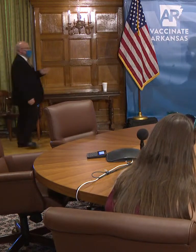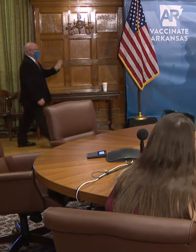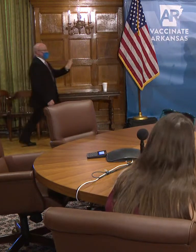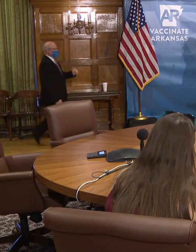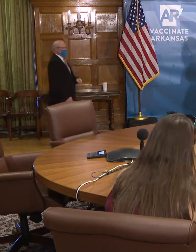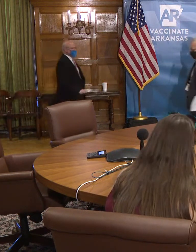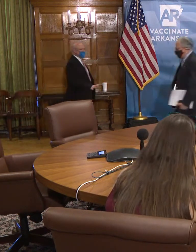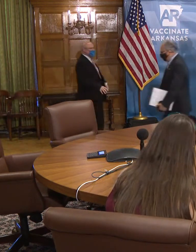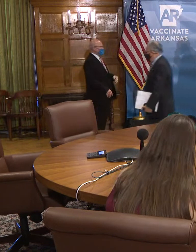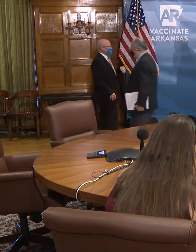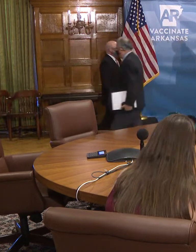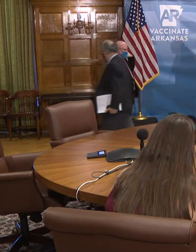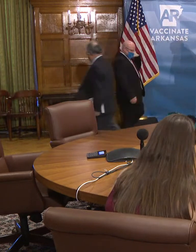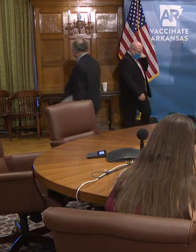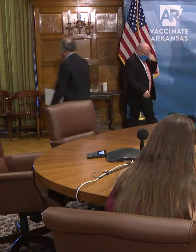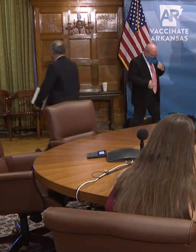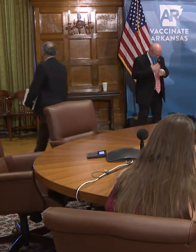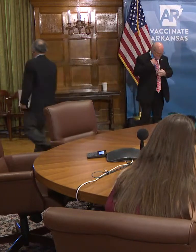ready?